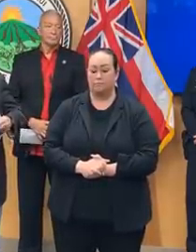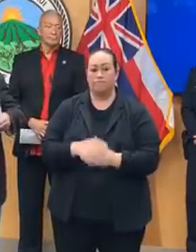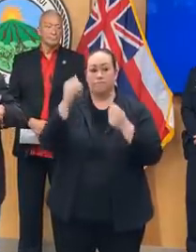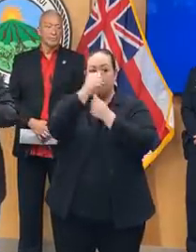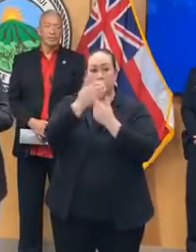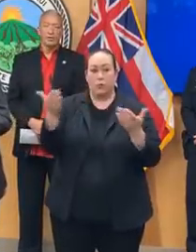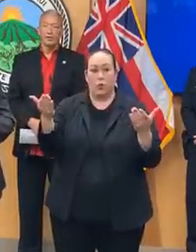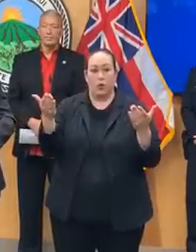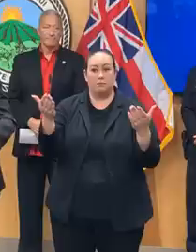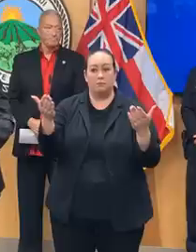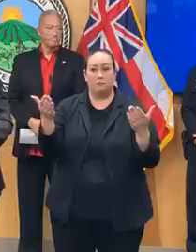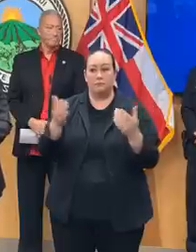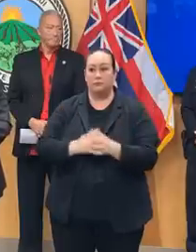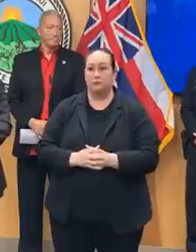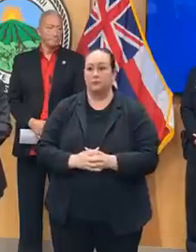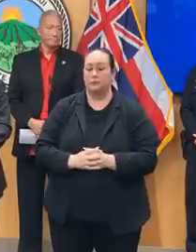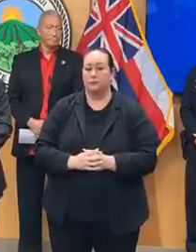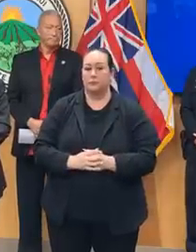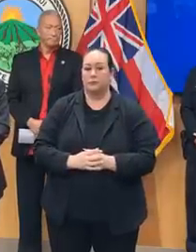Aloha.